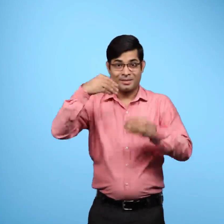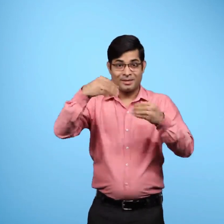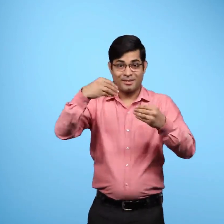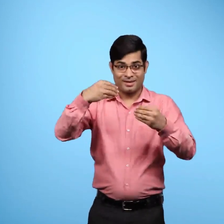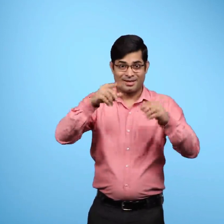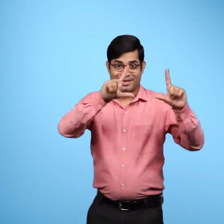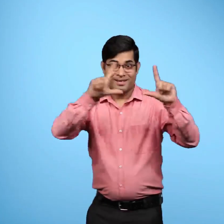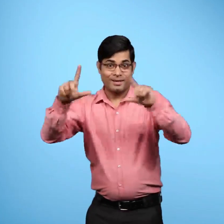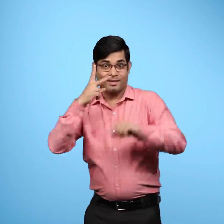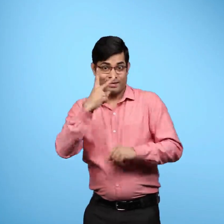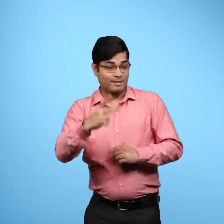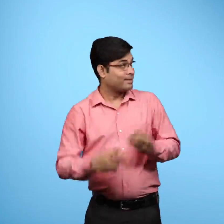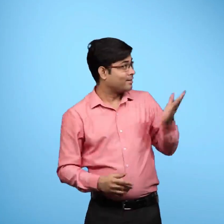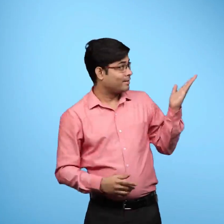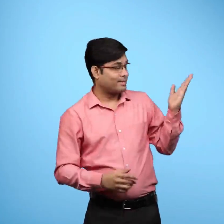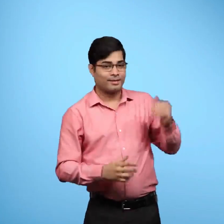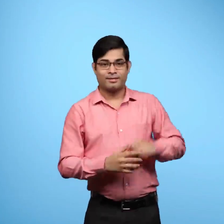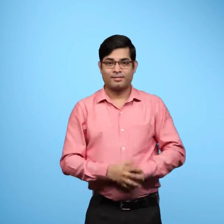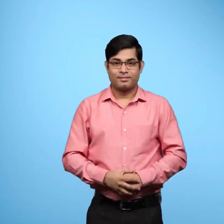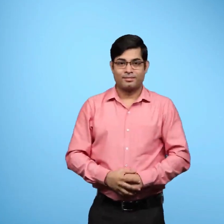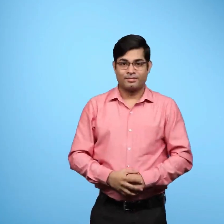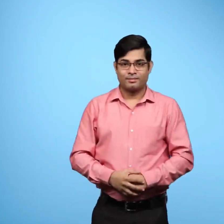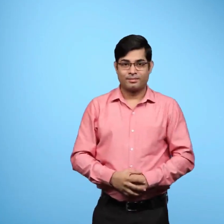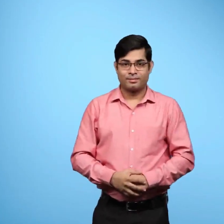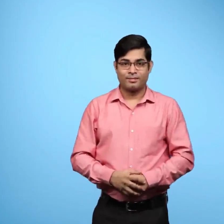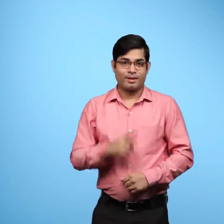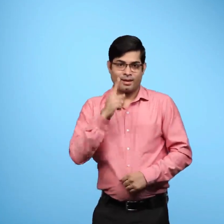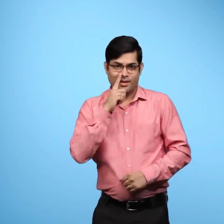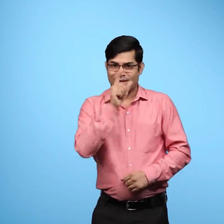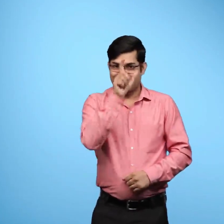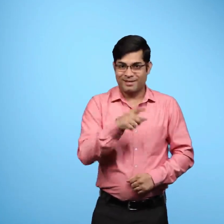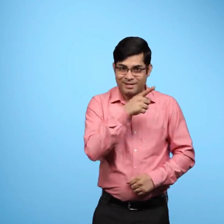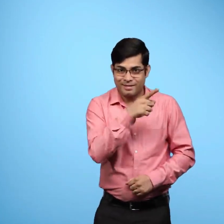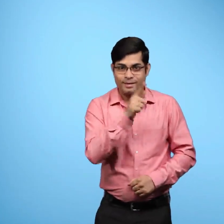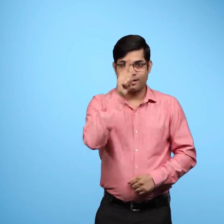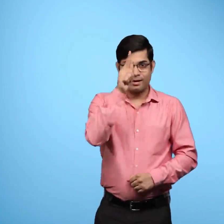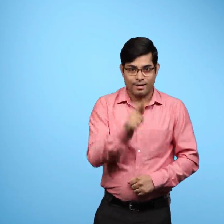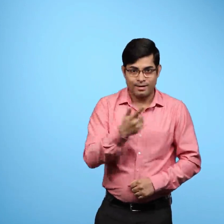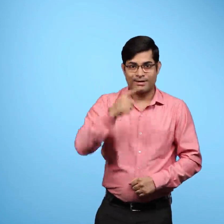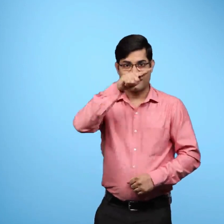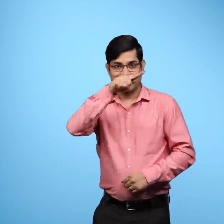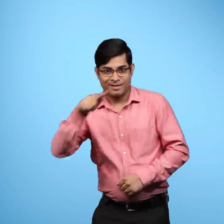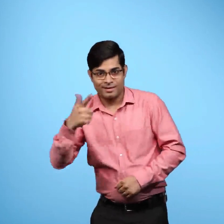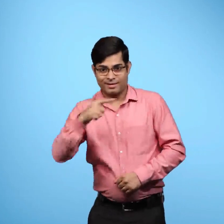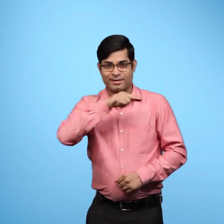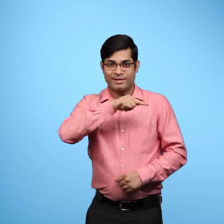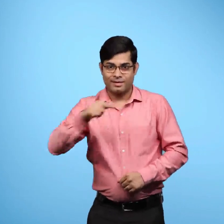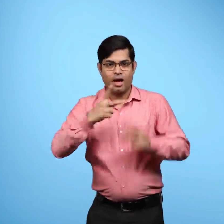Picture shows 3 pages of notebook. Each page shows a line.